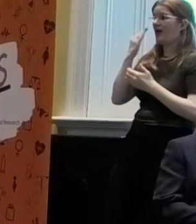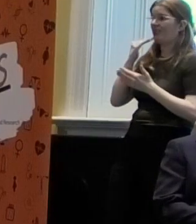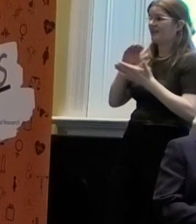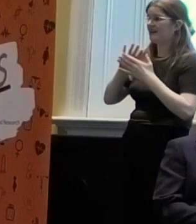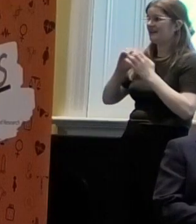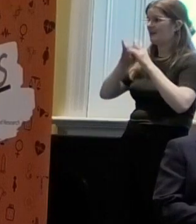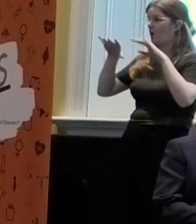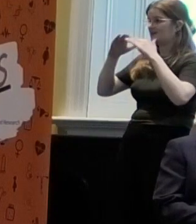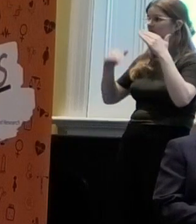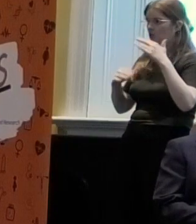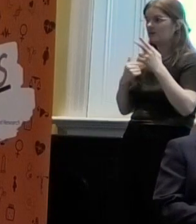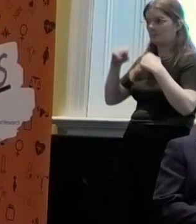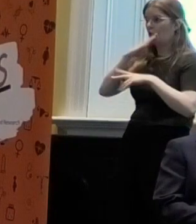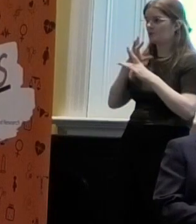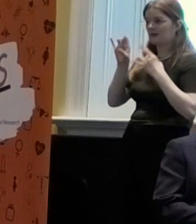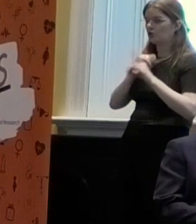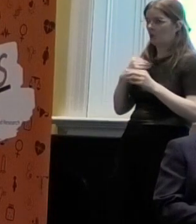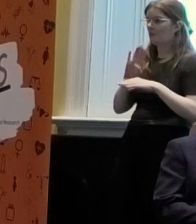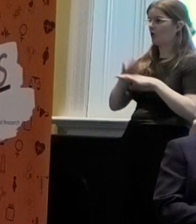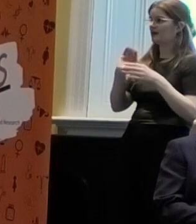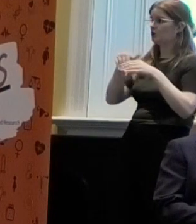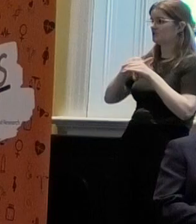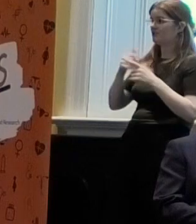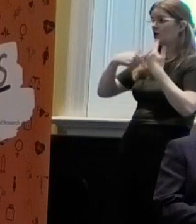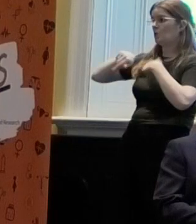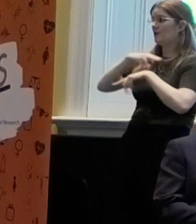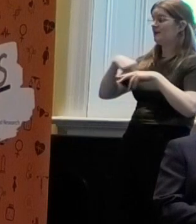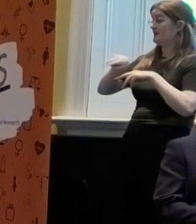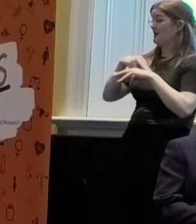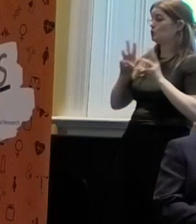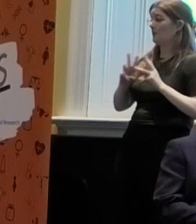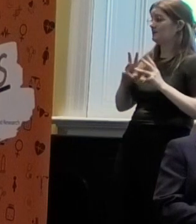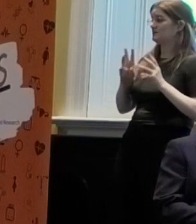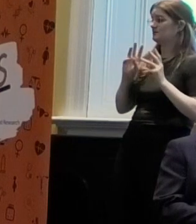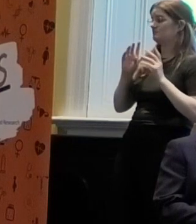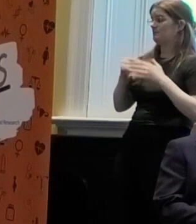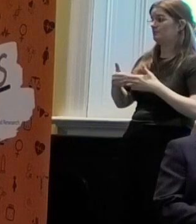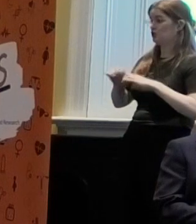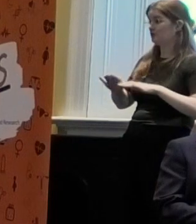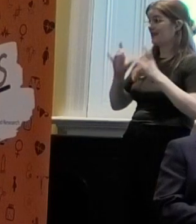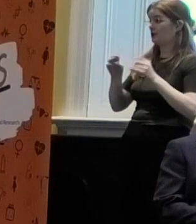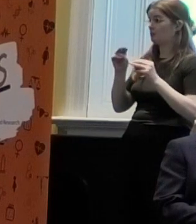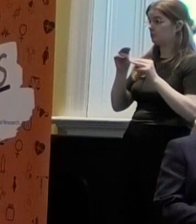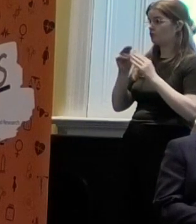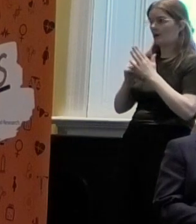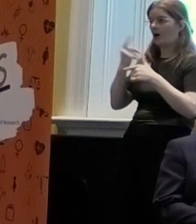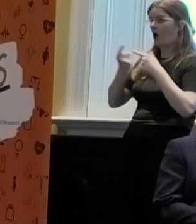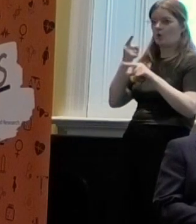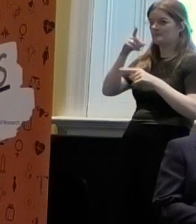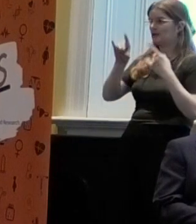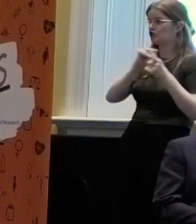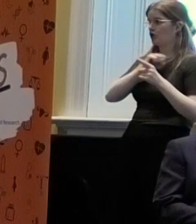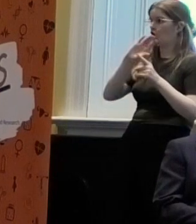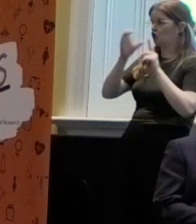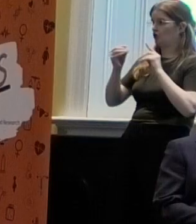important to have in mind, and we in the National Women and Infants Health Programme have that on the agenda all the time. The